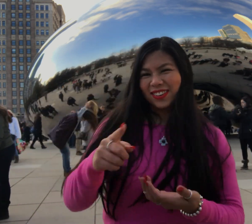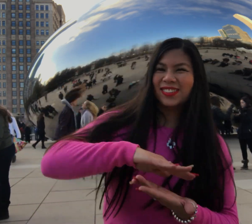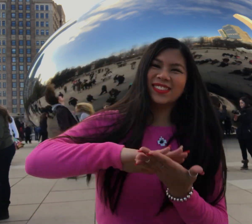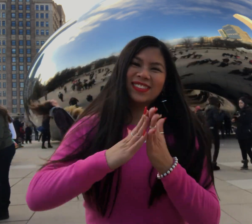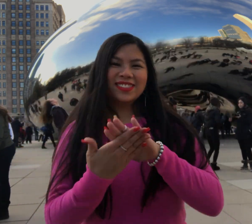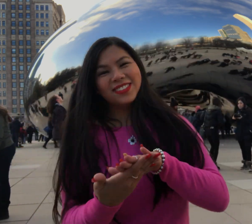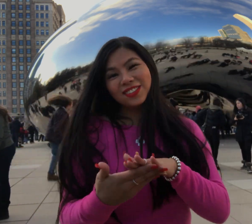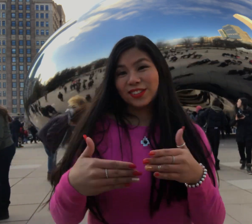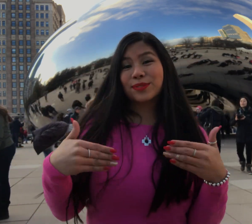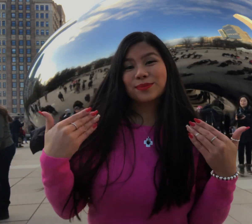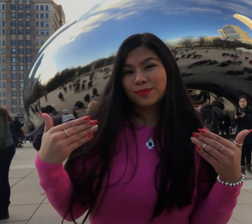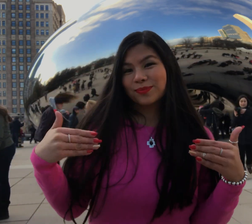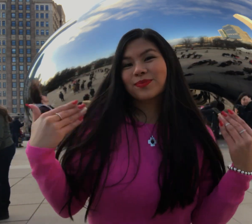want you to be happier